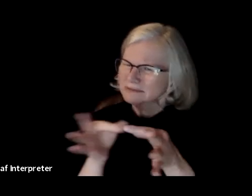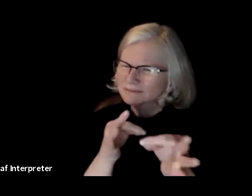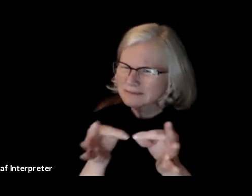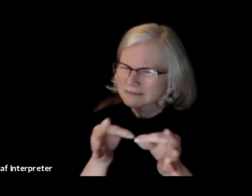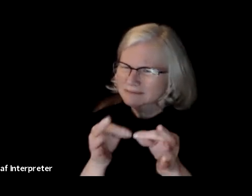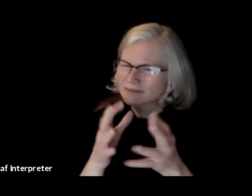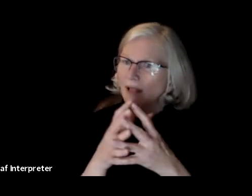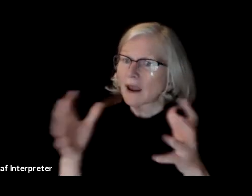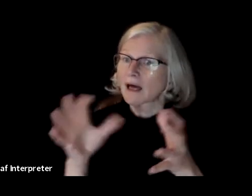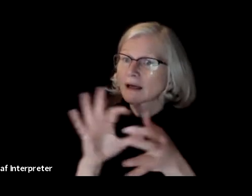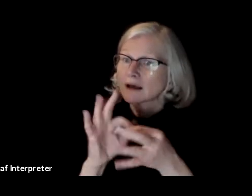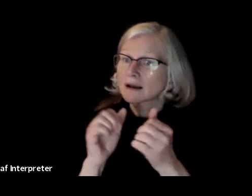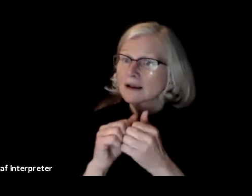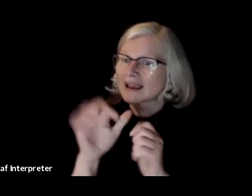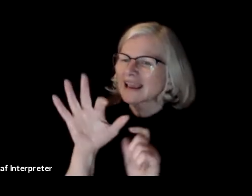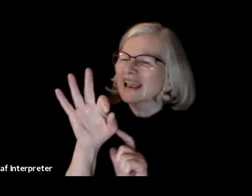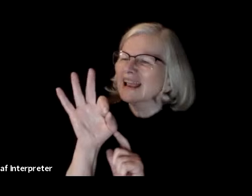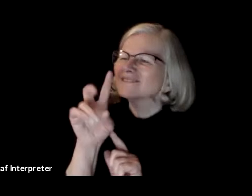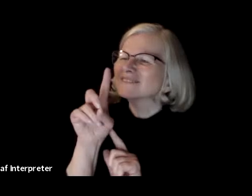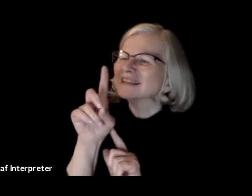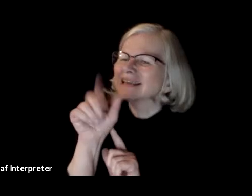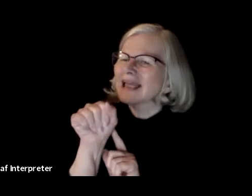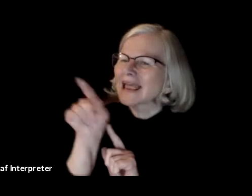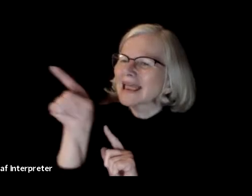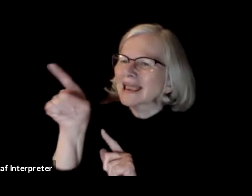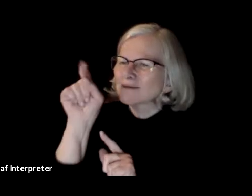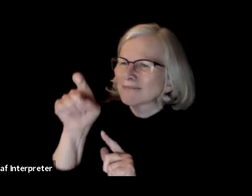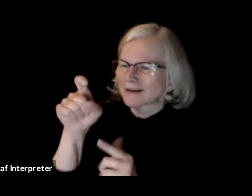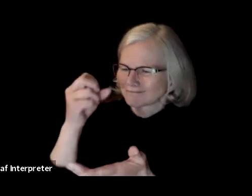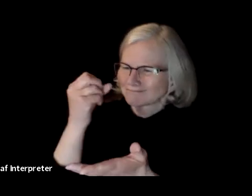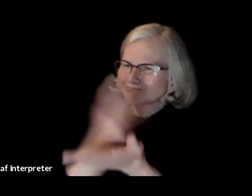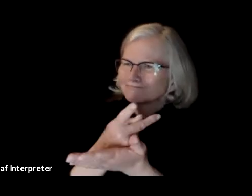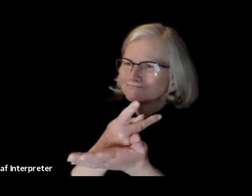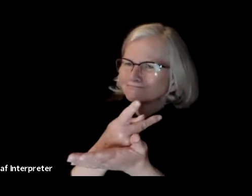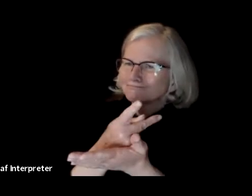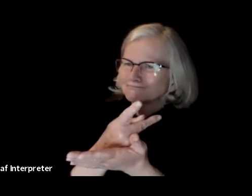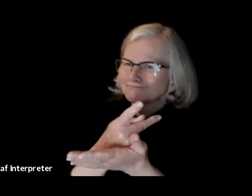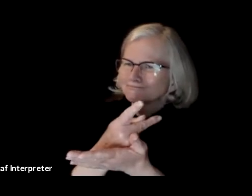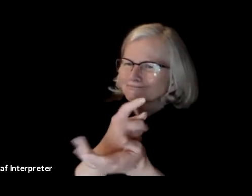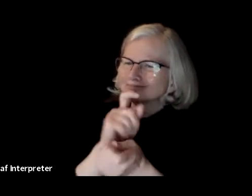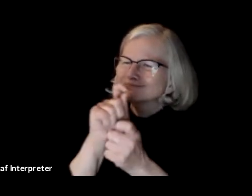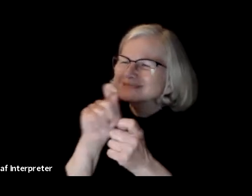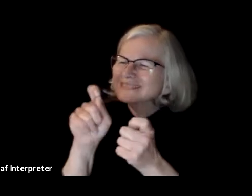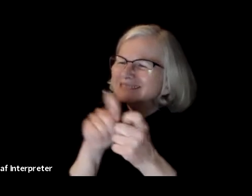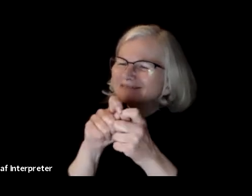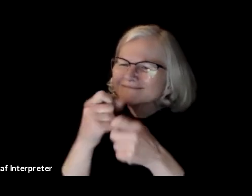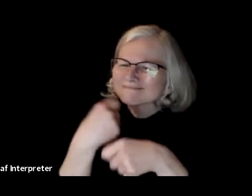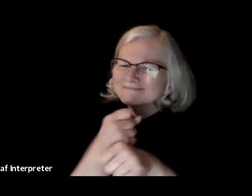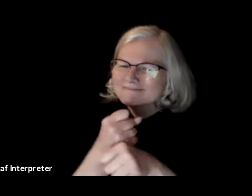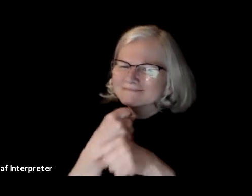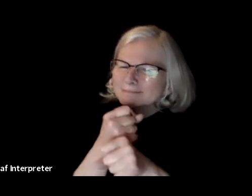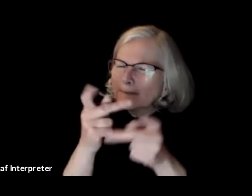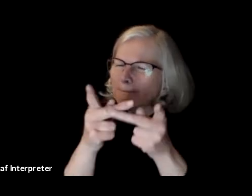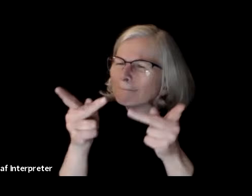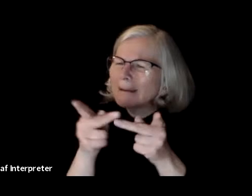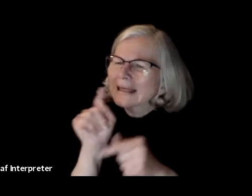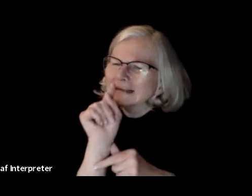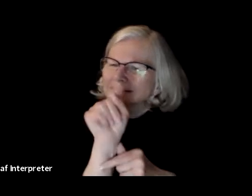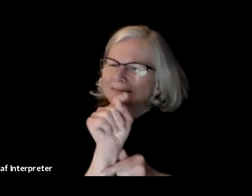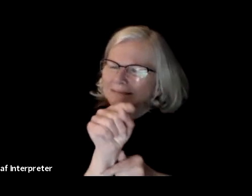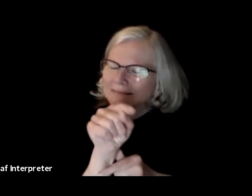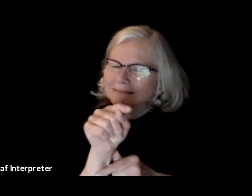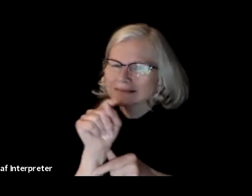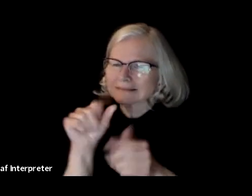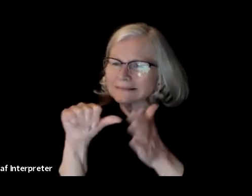FDA approval of a specific production site, and we all know, just to reiterate, how